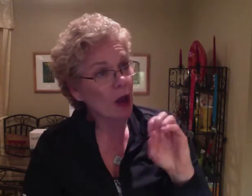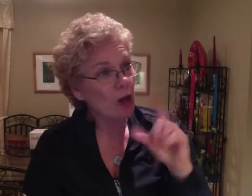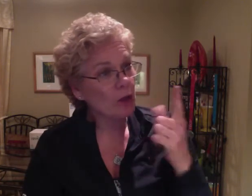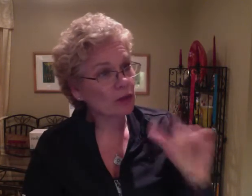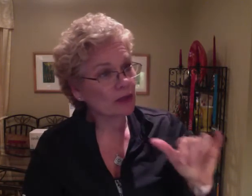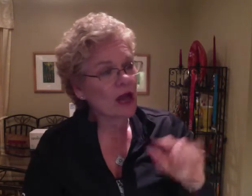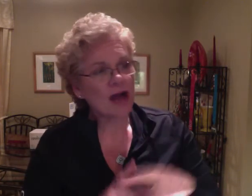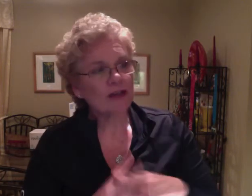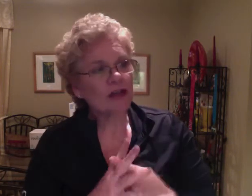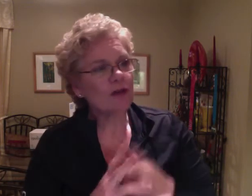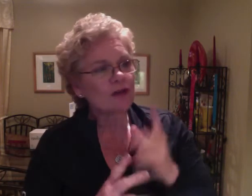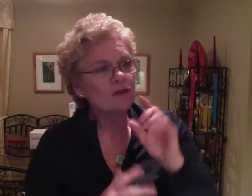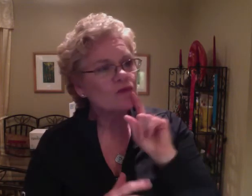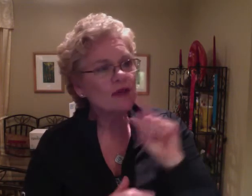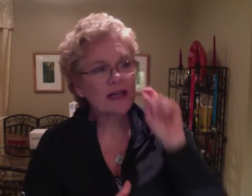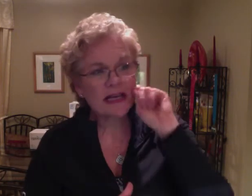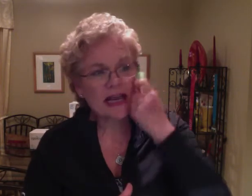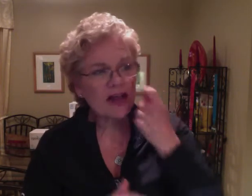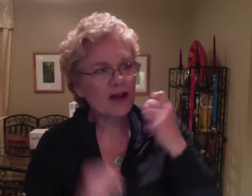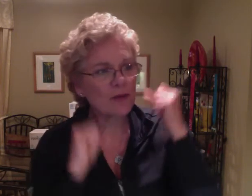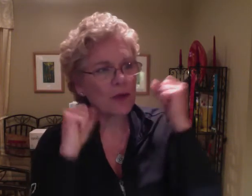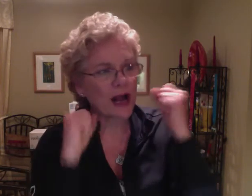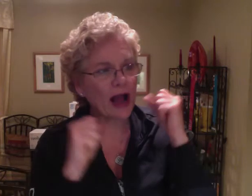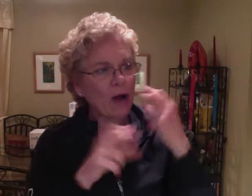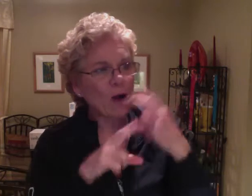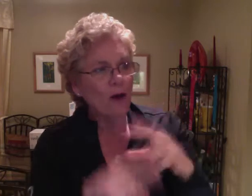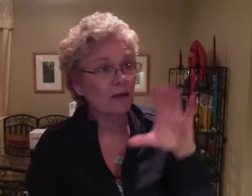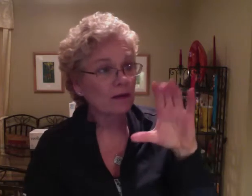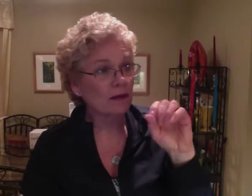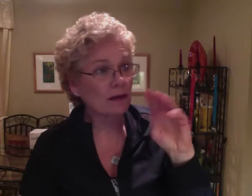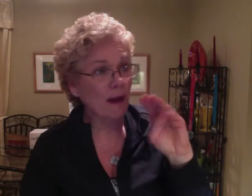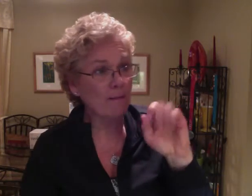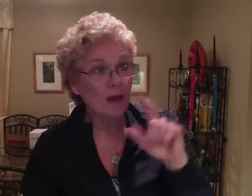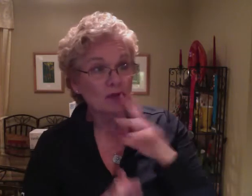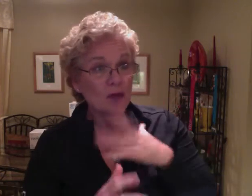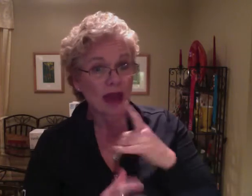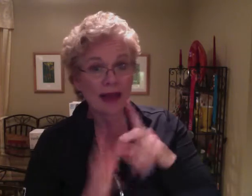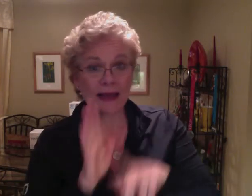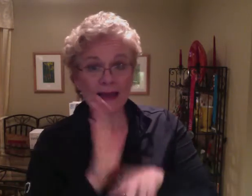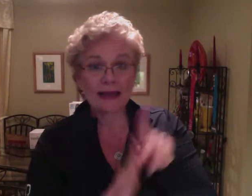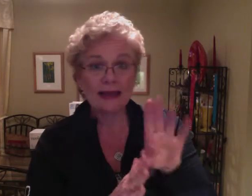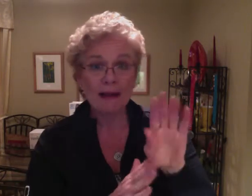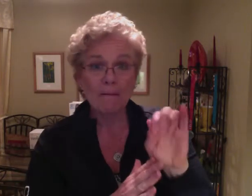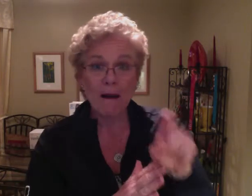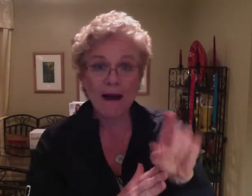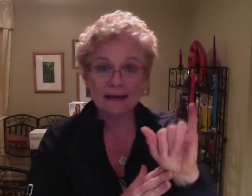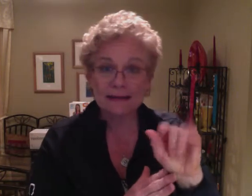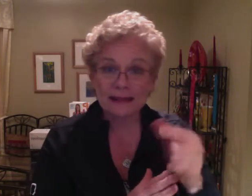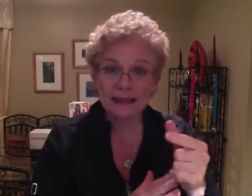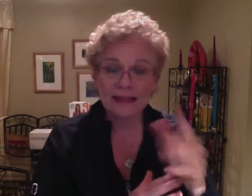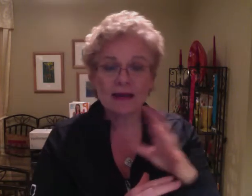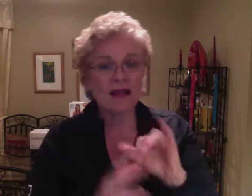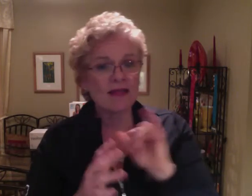really killer workout called Combat. Do you like kickboxing? Oh, I used to do kickboxing back in the day. I love it. They're like, well, this is kickboxing